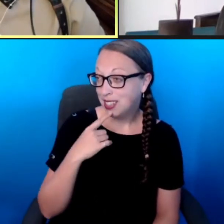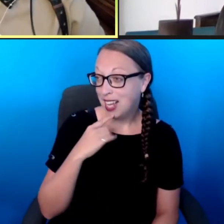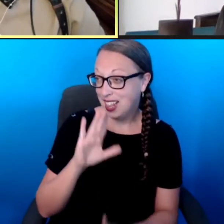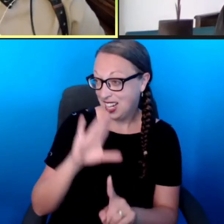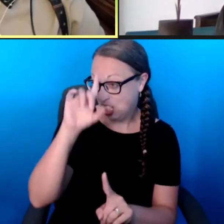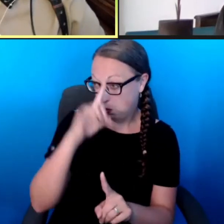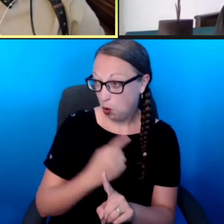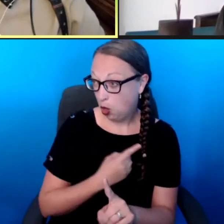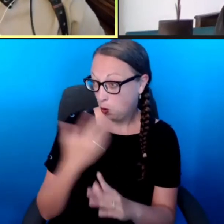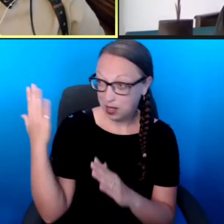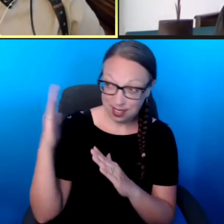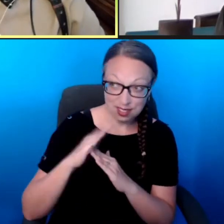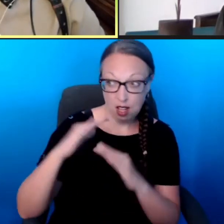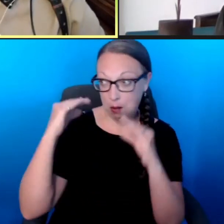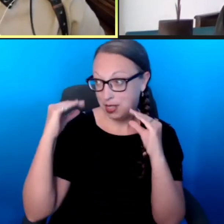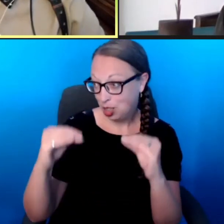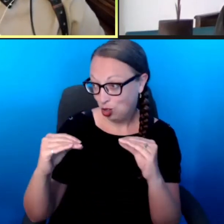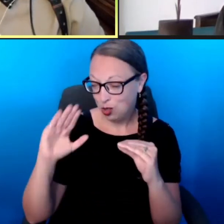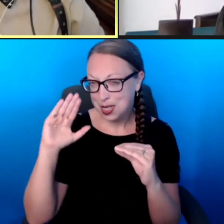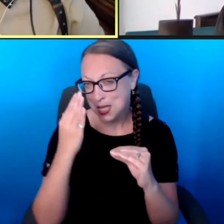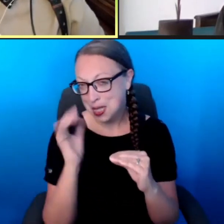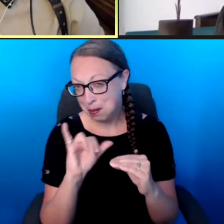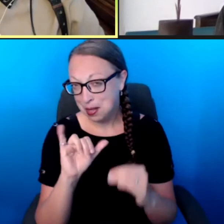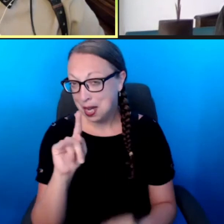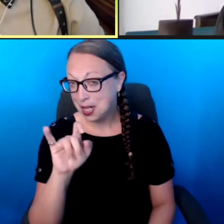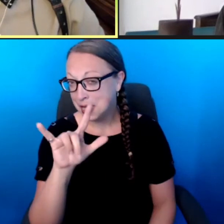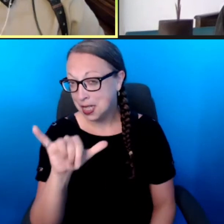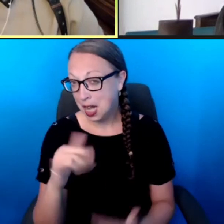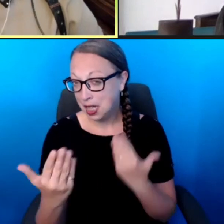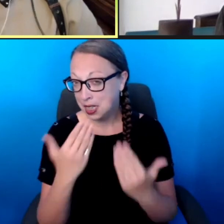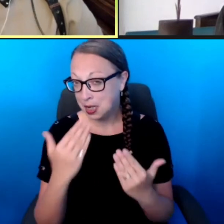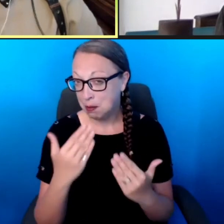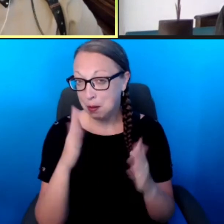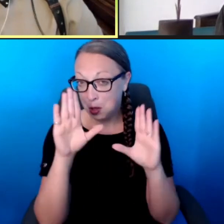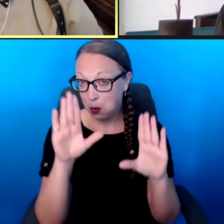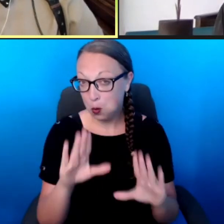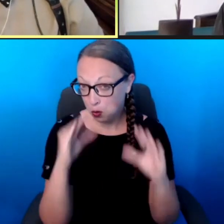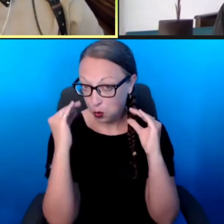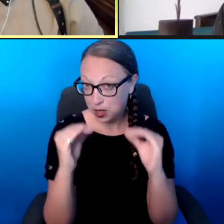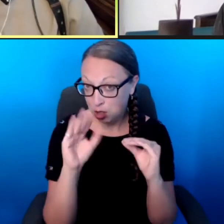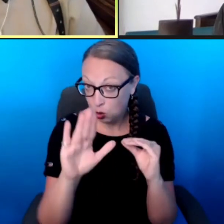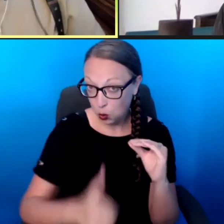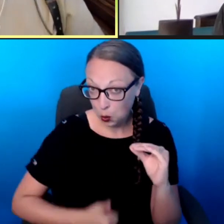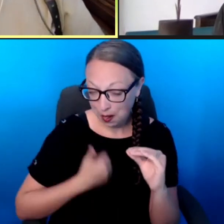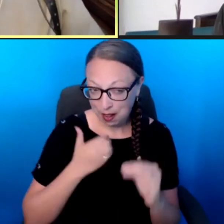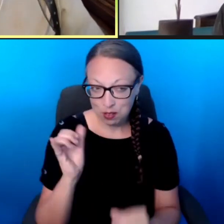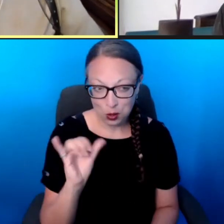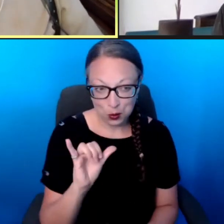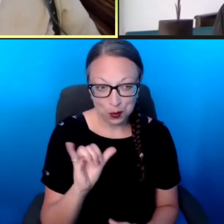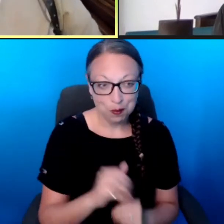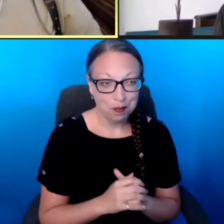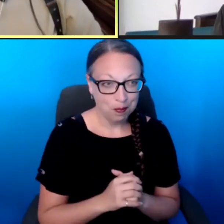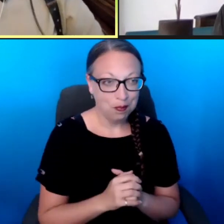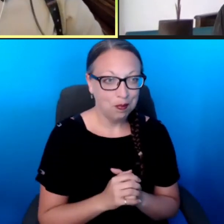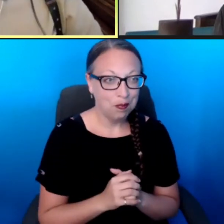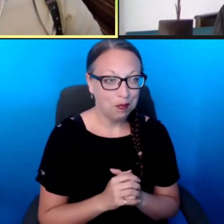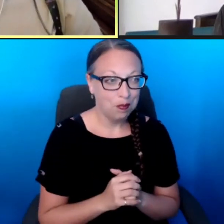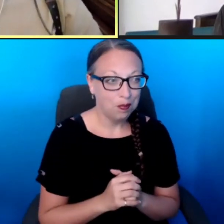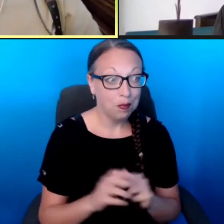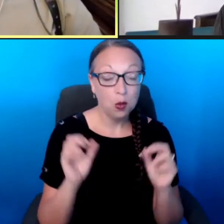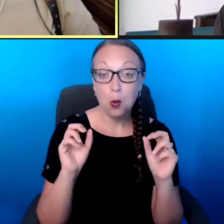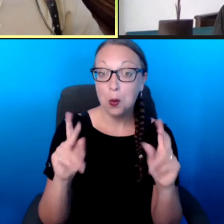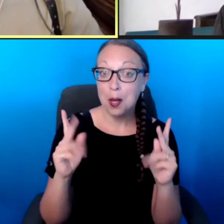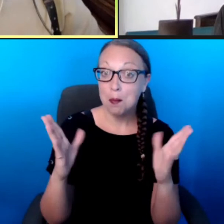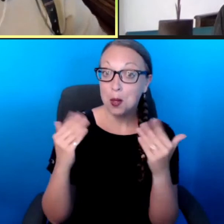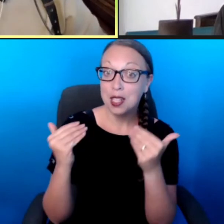does sound like Tally might have been a great teacher in your life also. Okay, let's go on